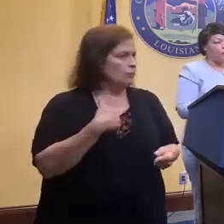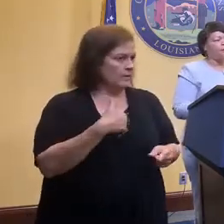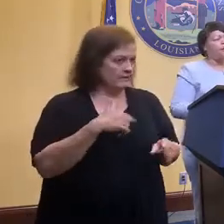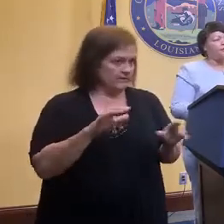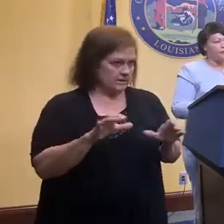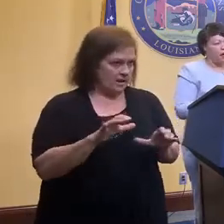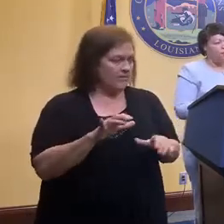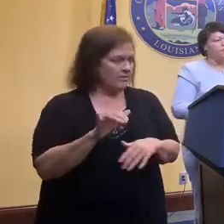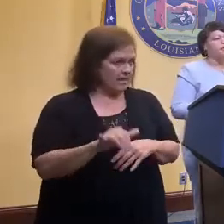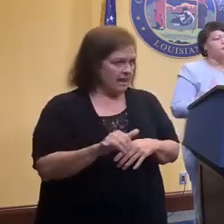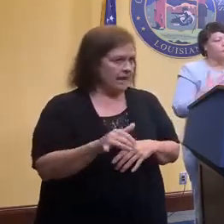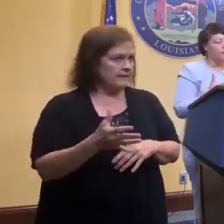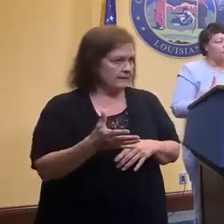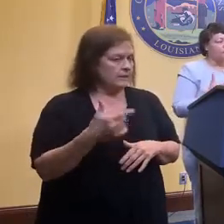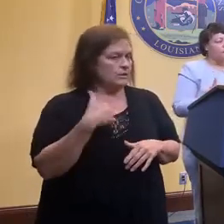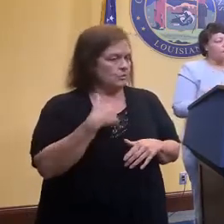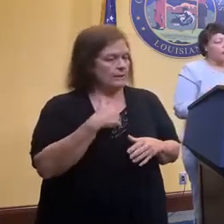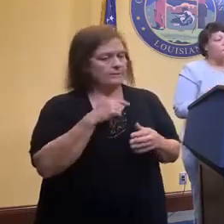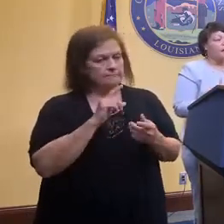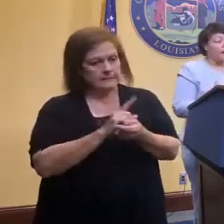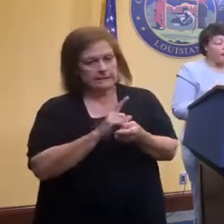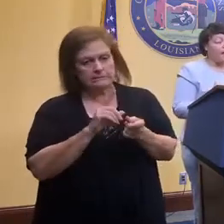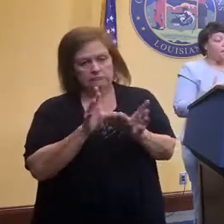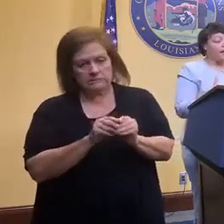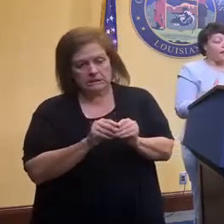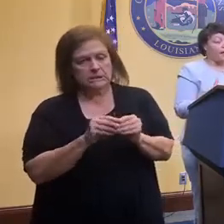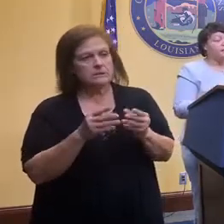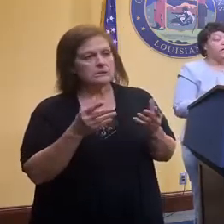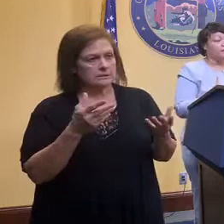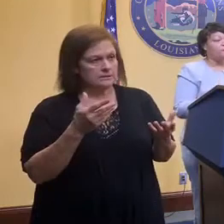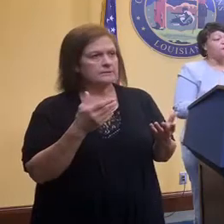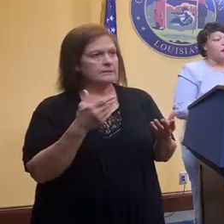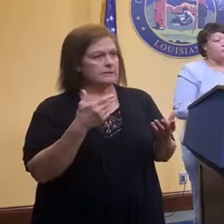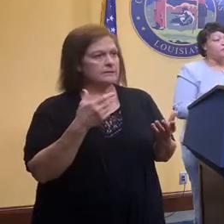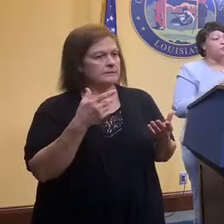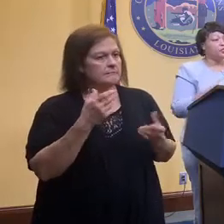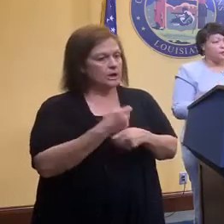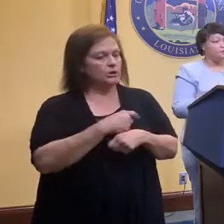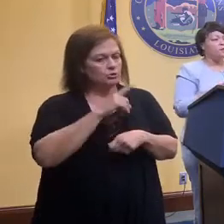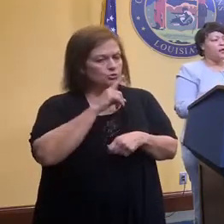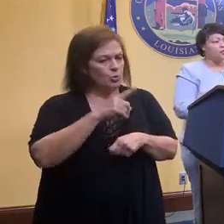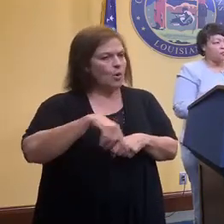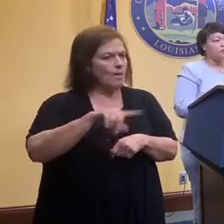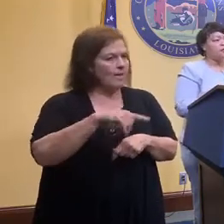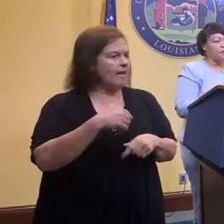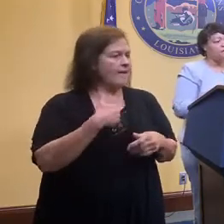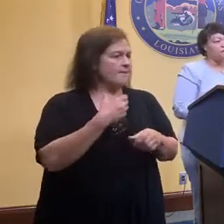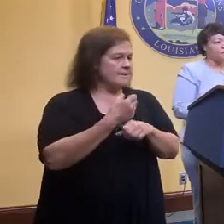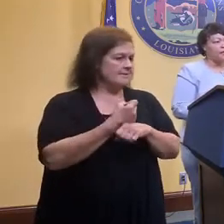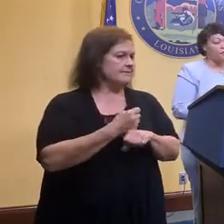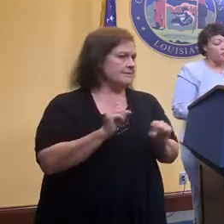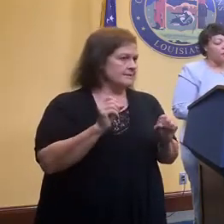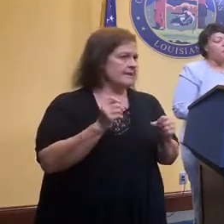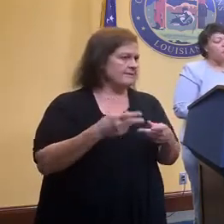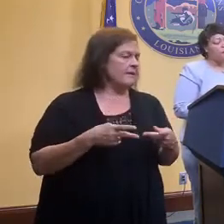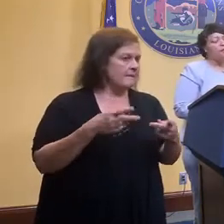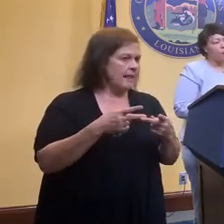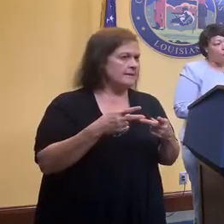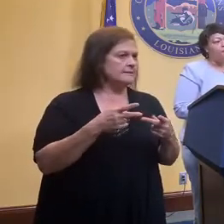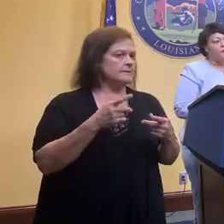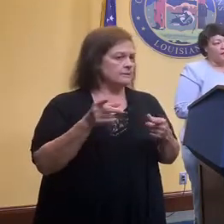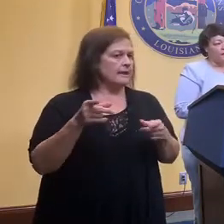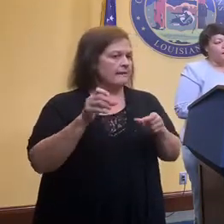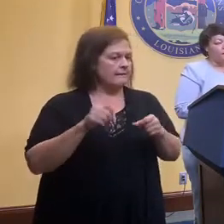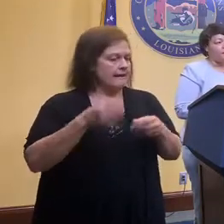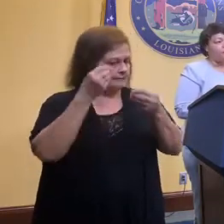we organize and how we meet, and they have a safe environment to share information and give information. But it's